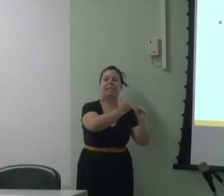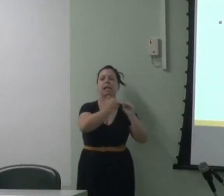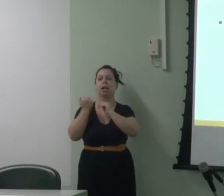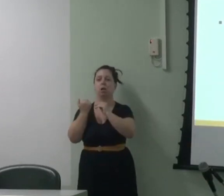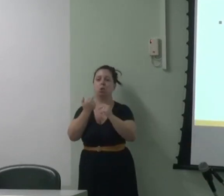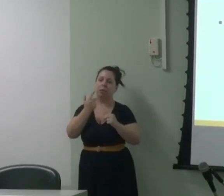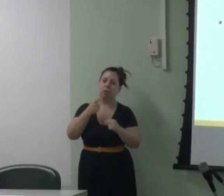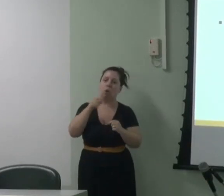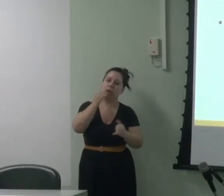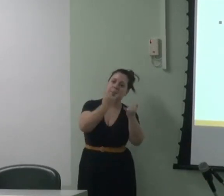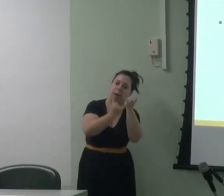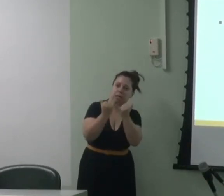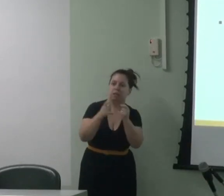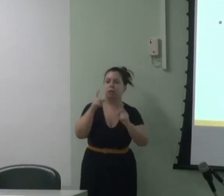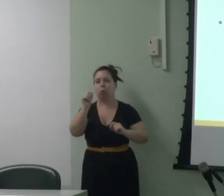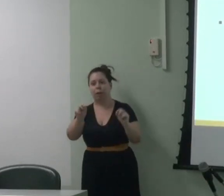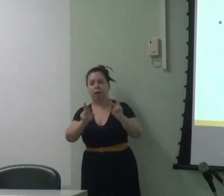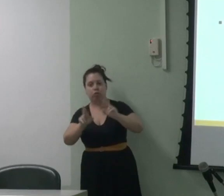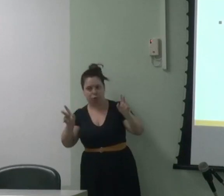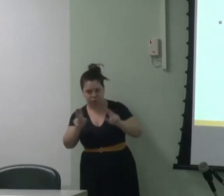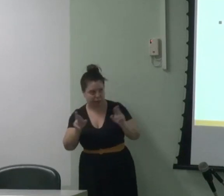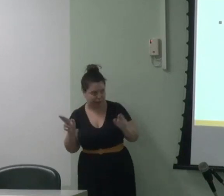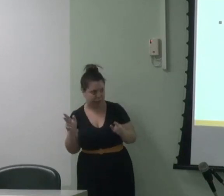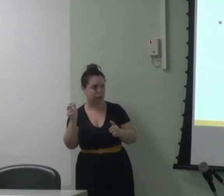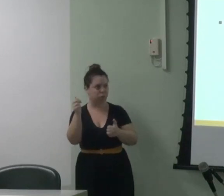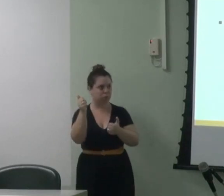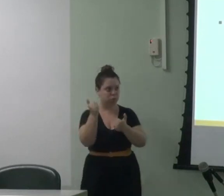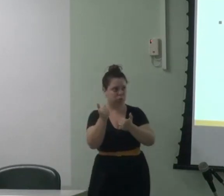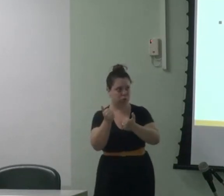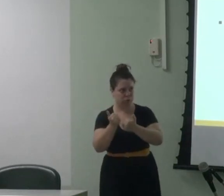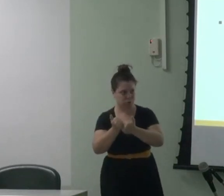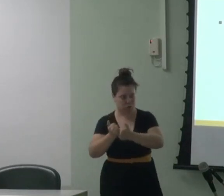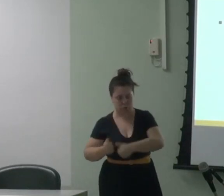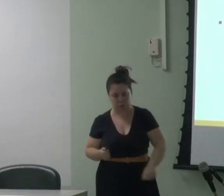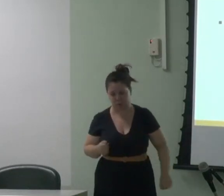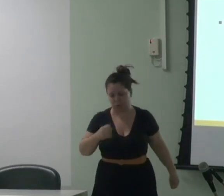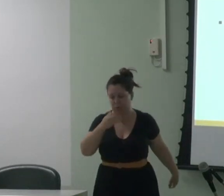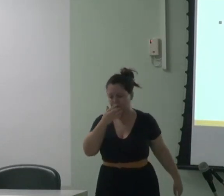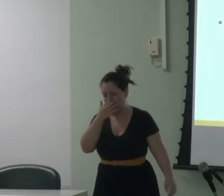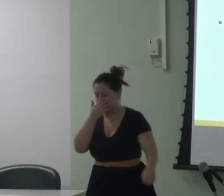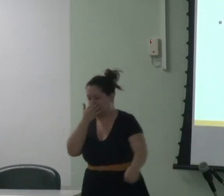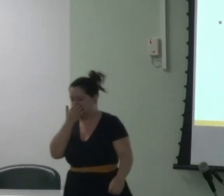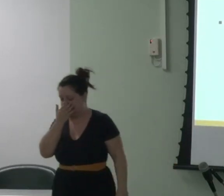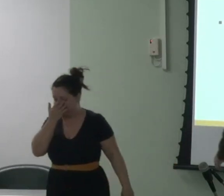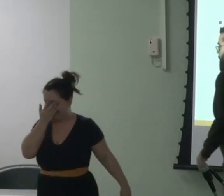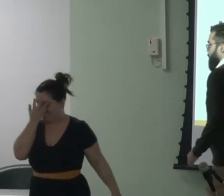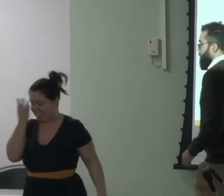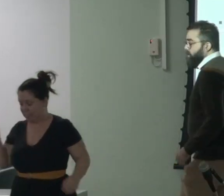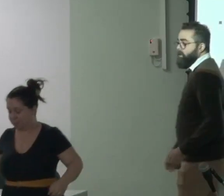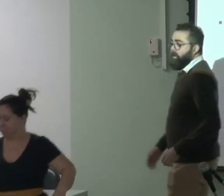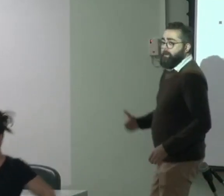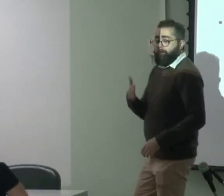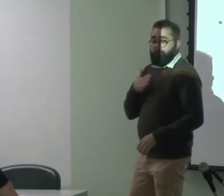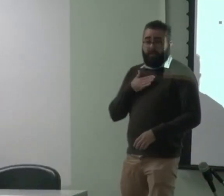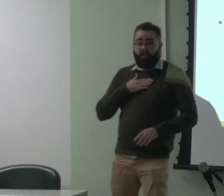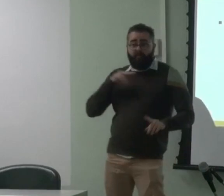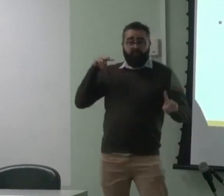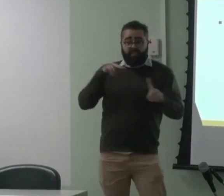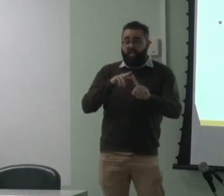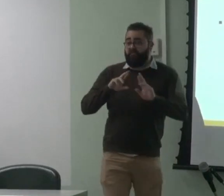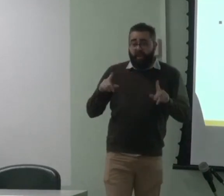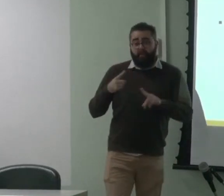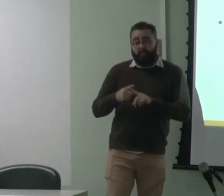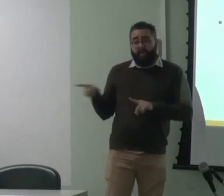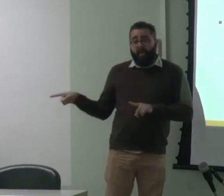I suggest that we can find answers about inventories of inflectional categories and their values in